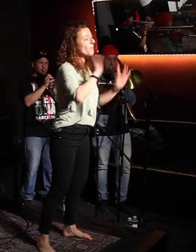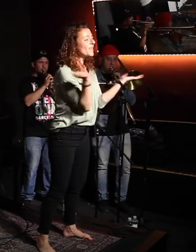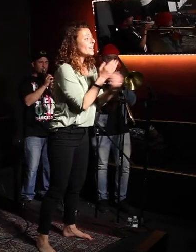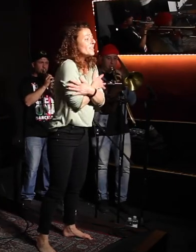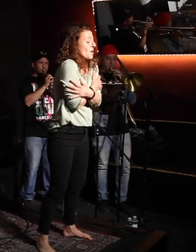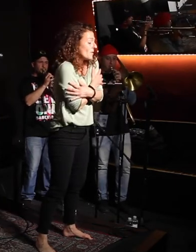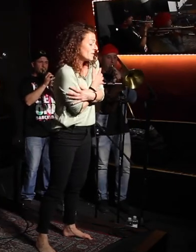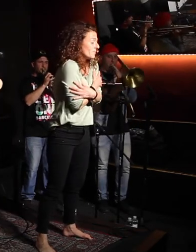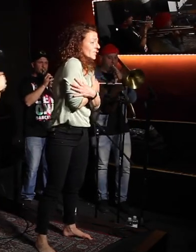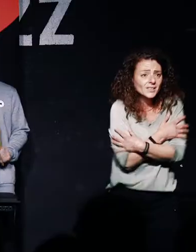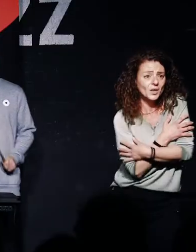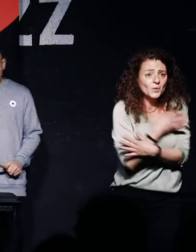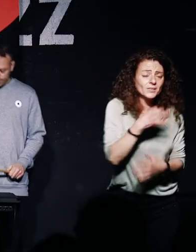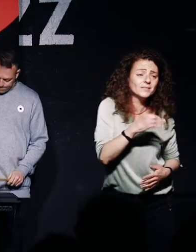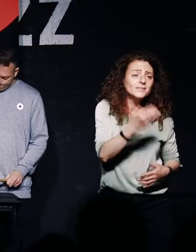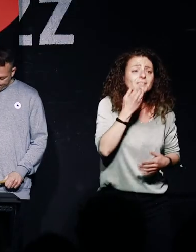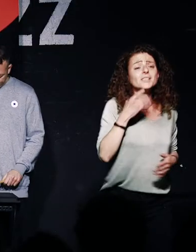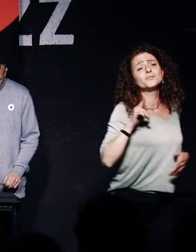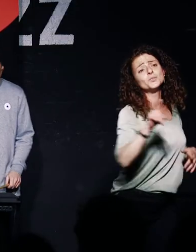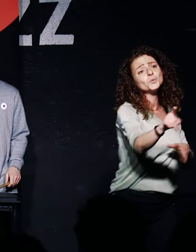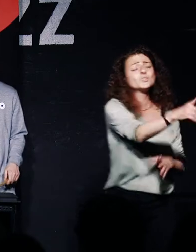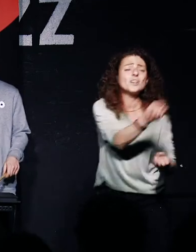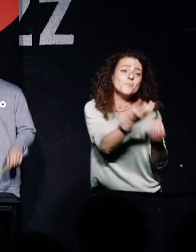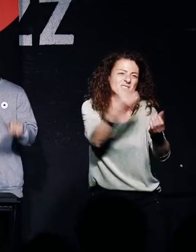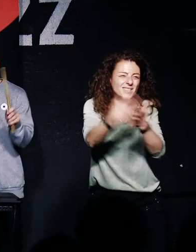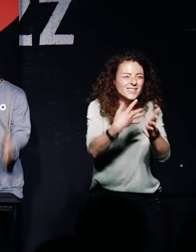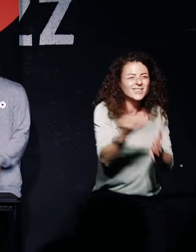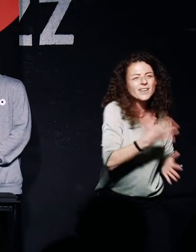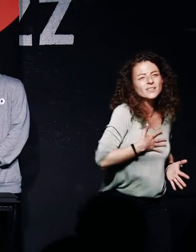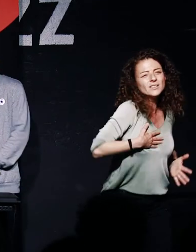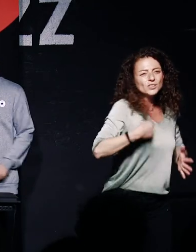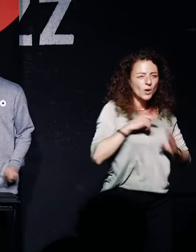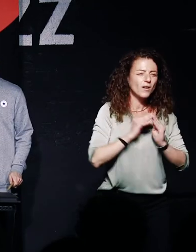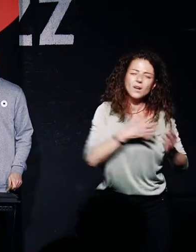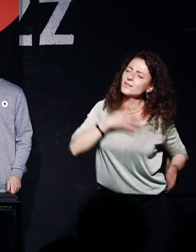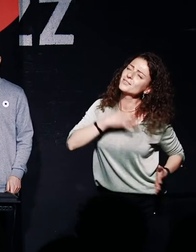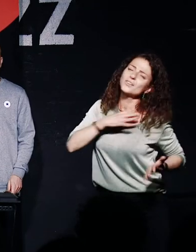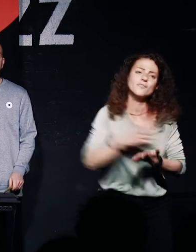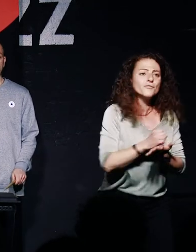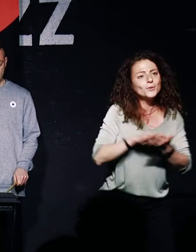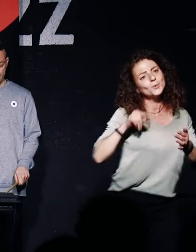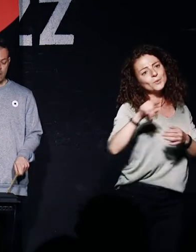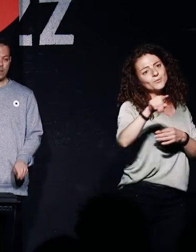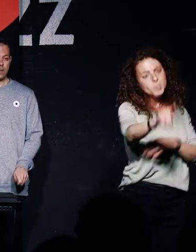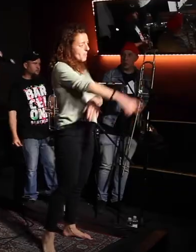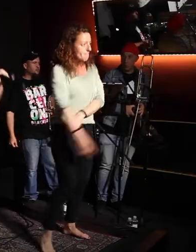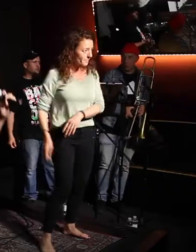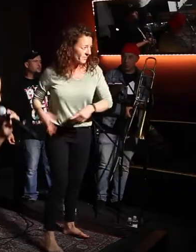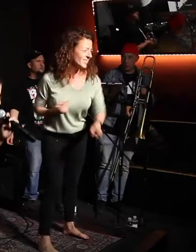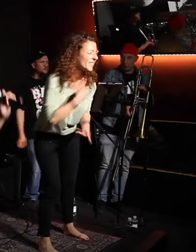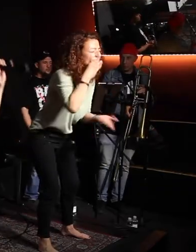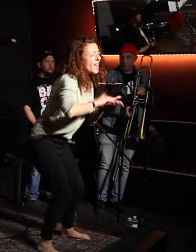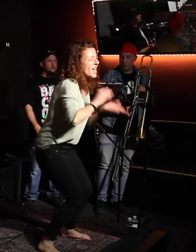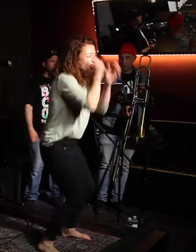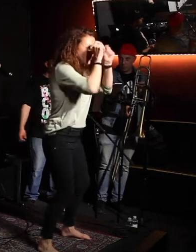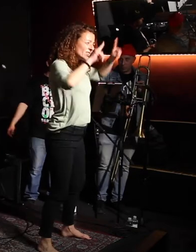hold me in your arms, only if you told me what to do, cause I'd do anything for you. Dreams